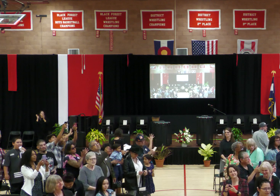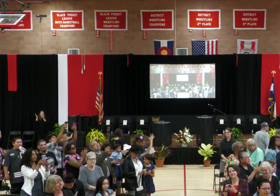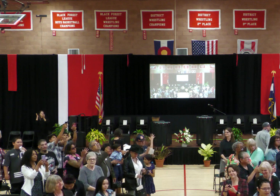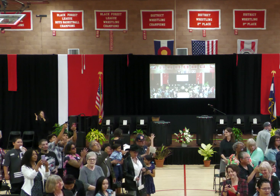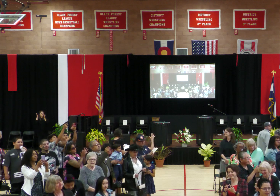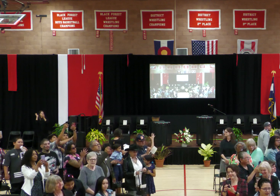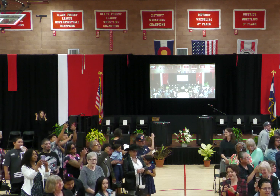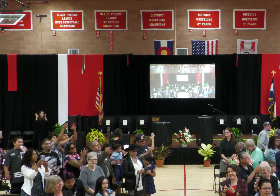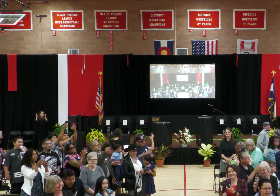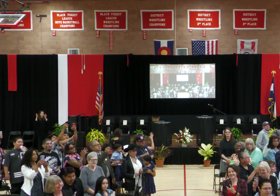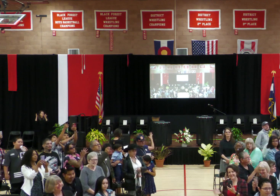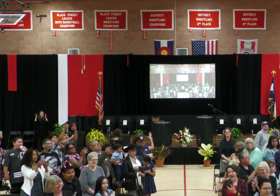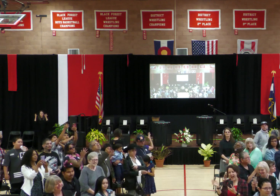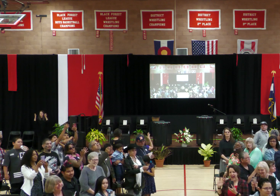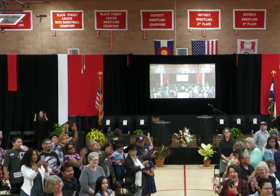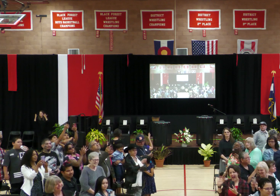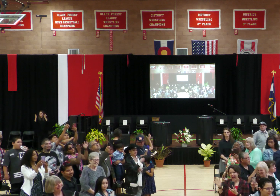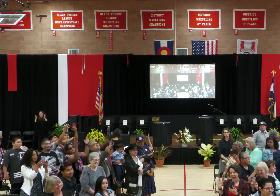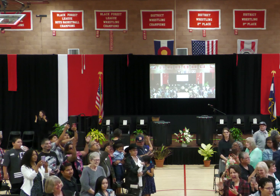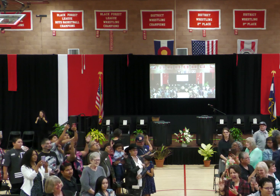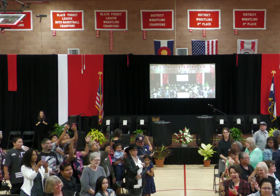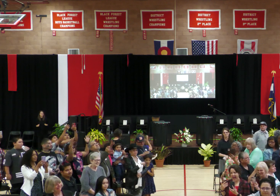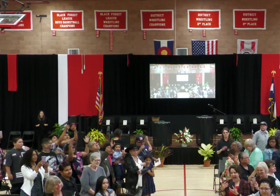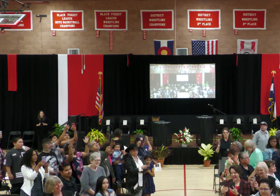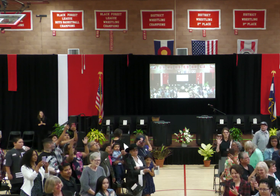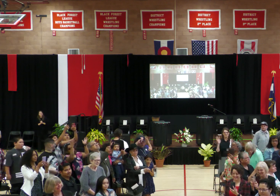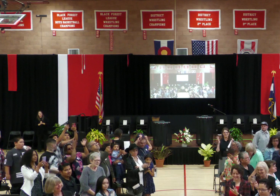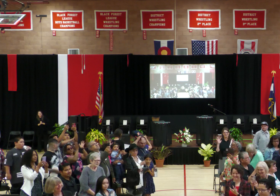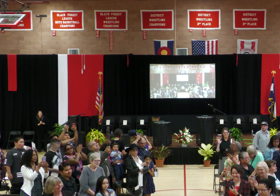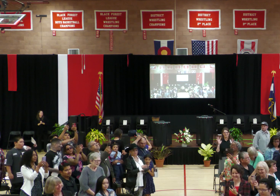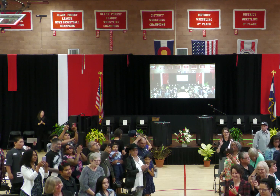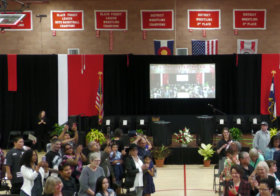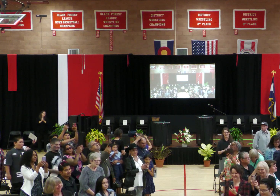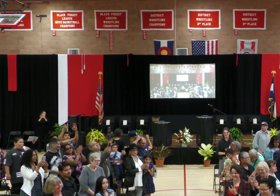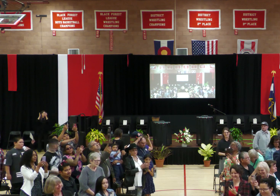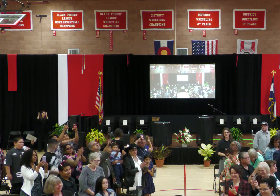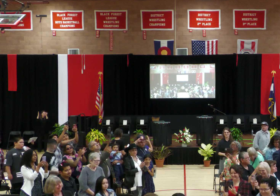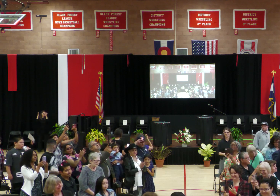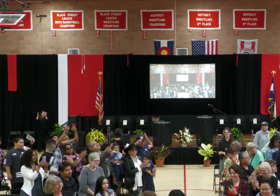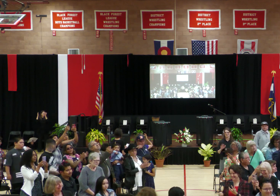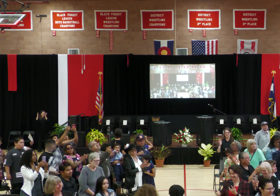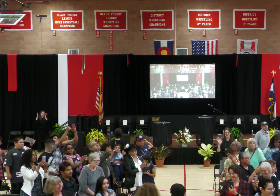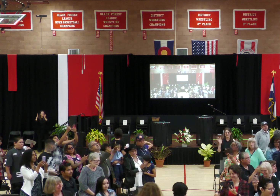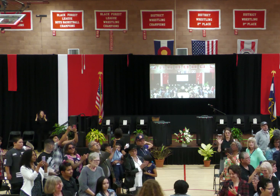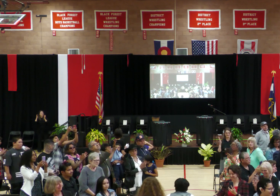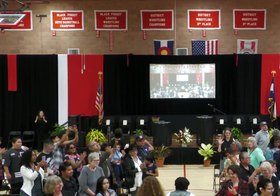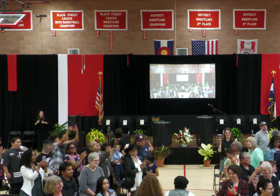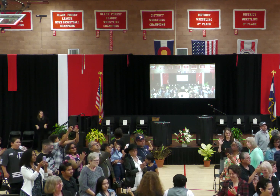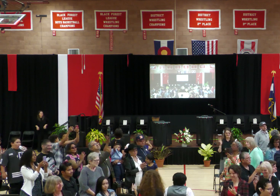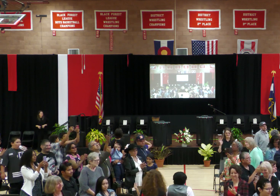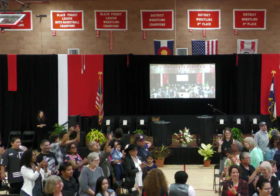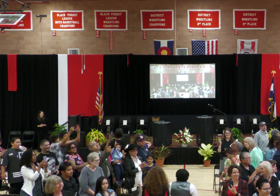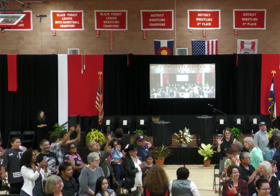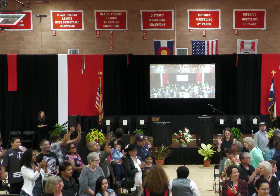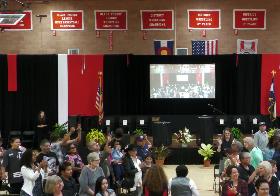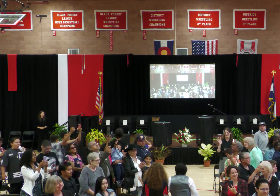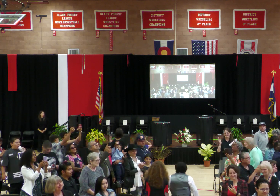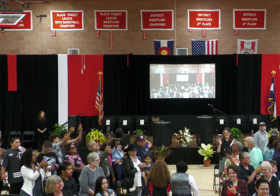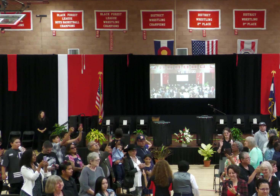graduates now begin to enter the gym one by one through the south doors. They are greeted by Interim Superintendent Tara Spangler at the